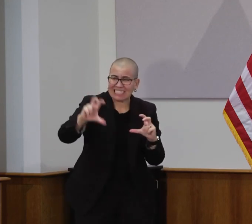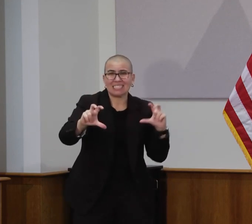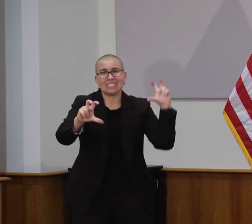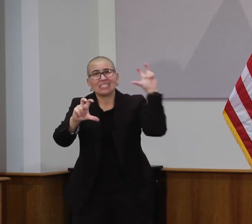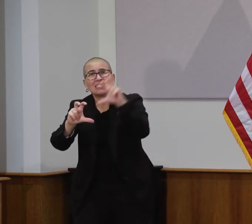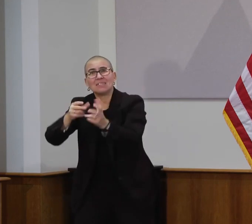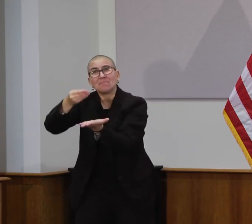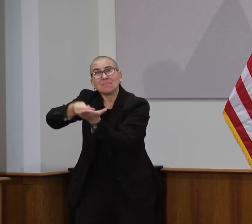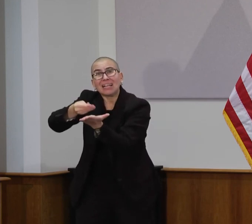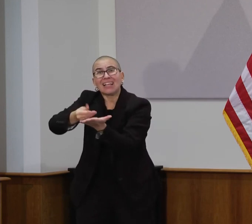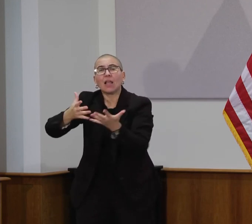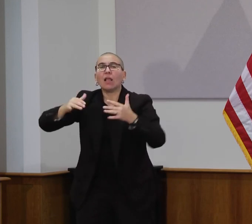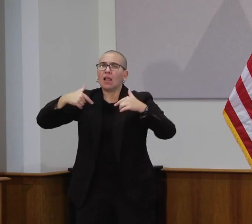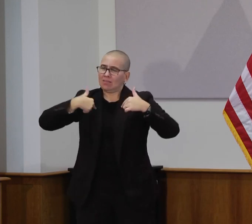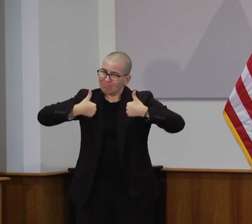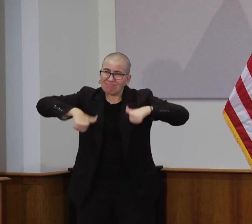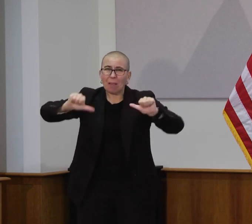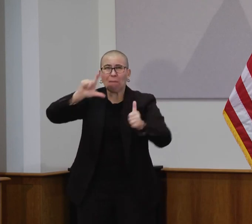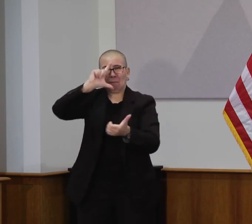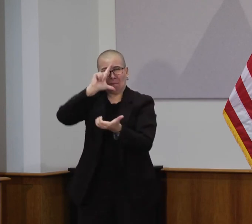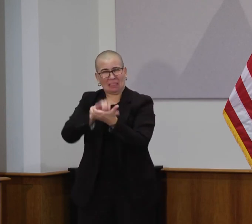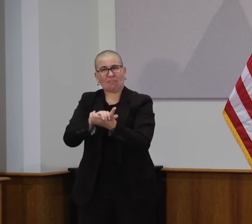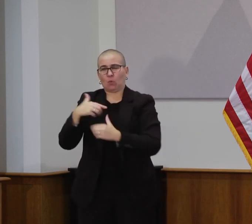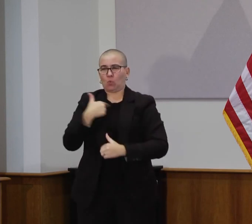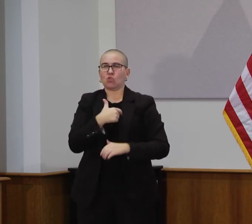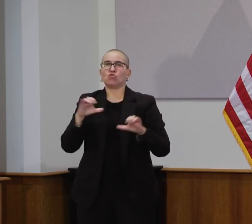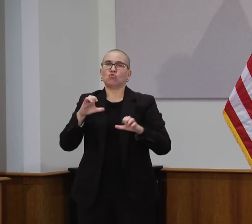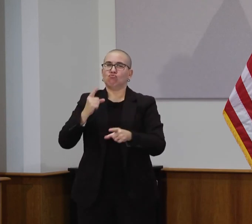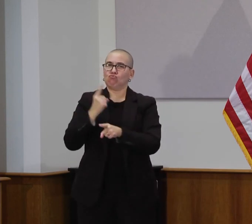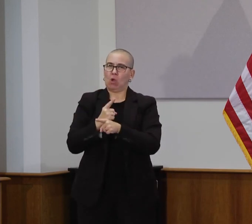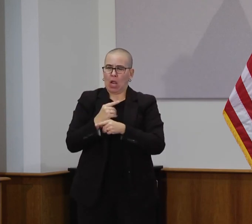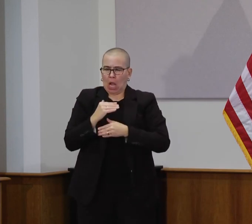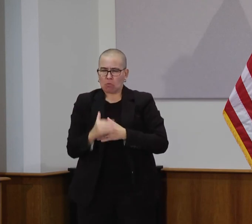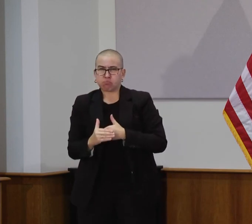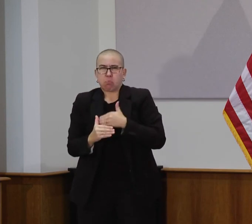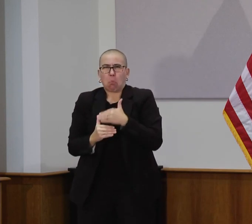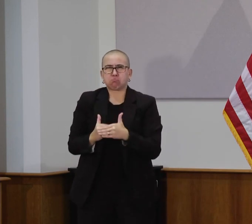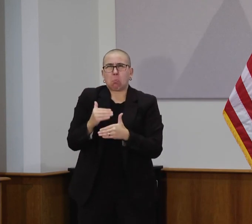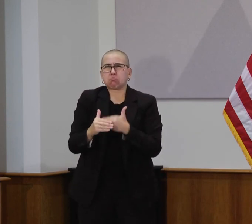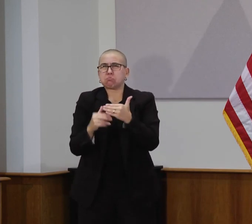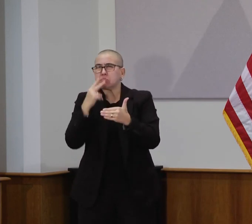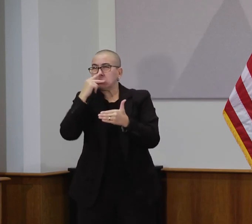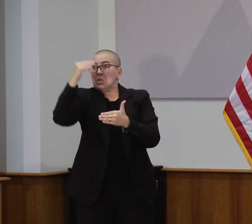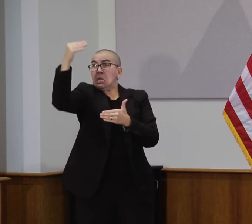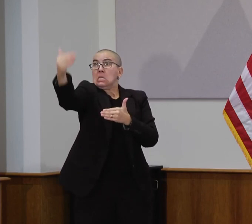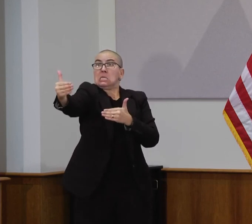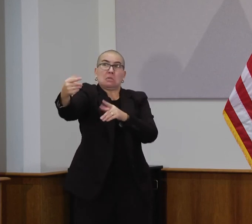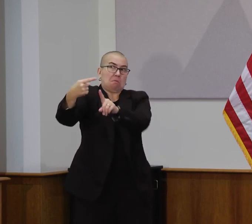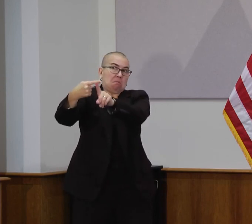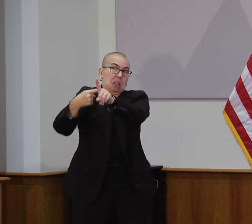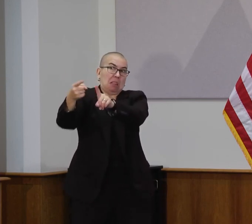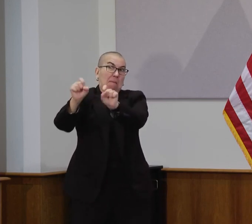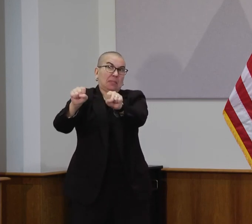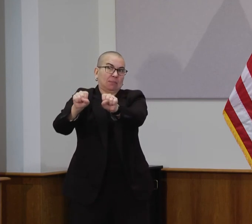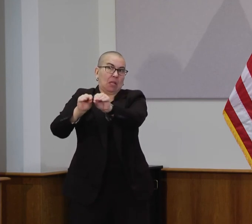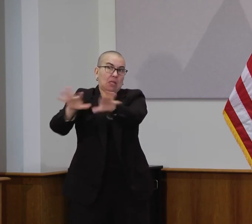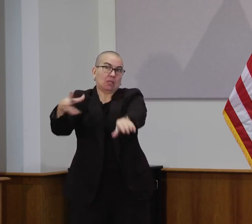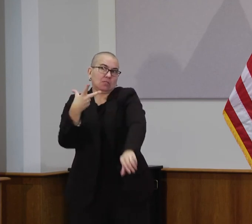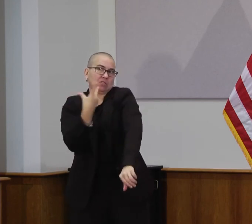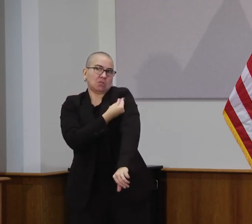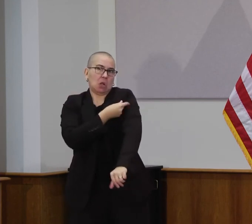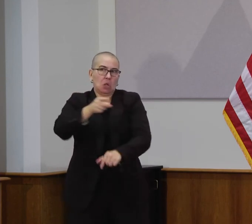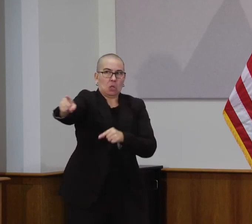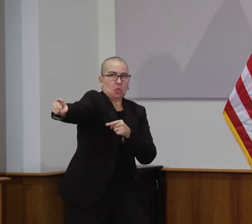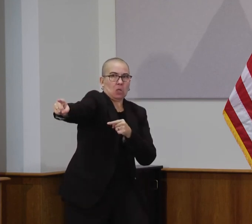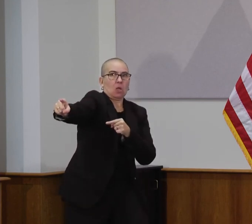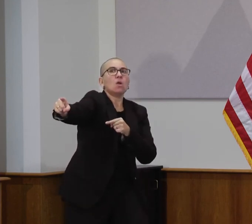believe as the months move forward here and as we look to that light at the end of the tunnel, our greatest strength has always been here in Minnesota. That